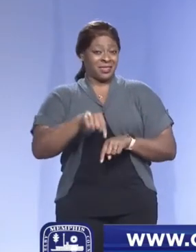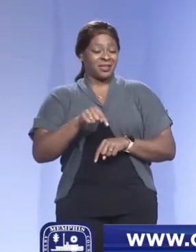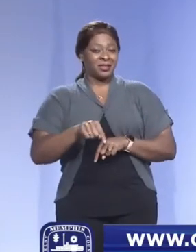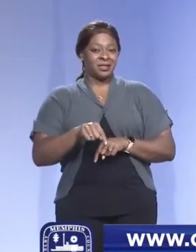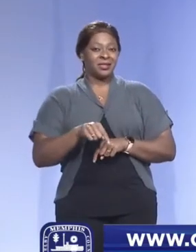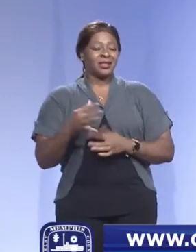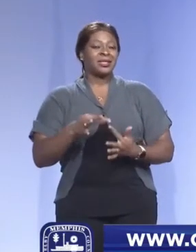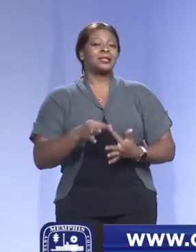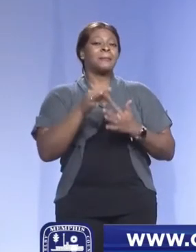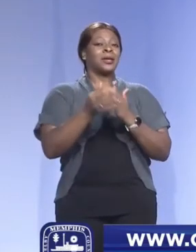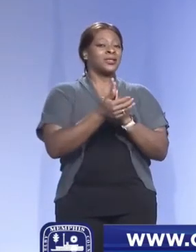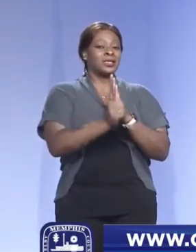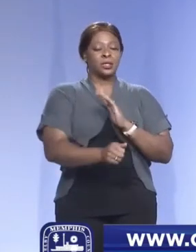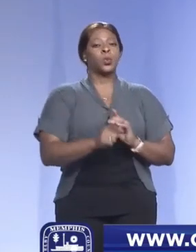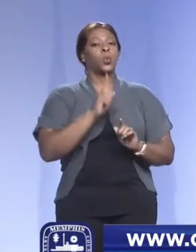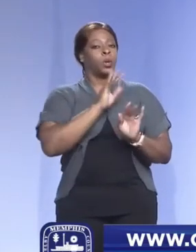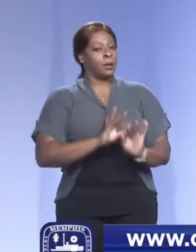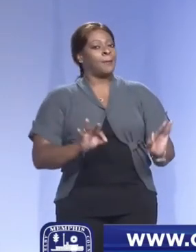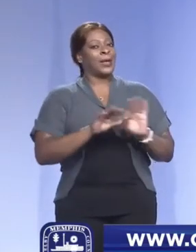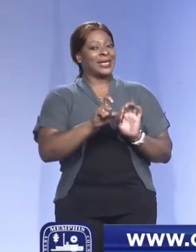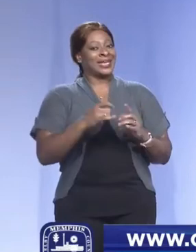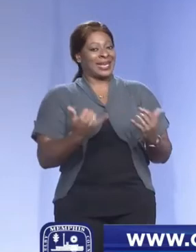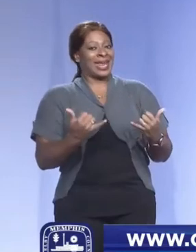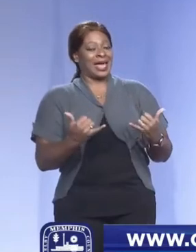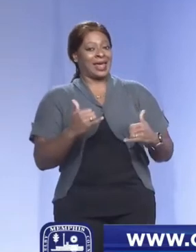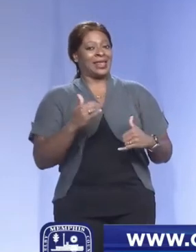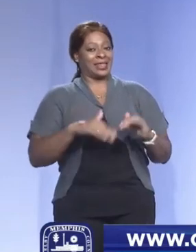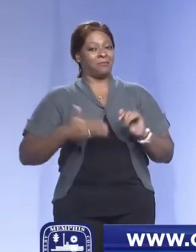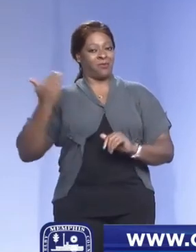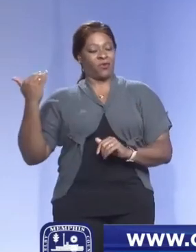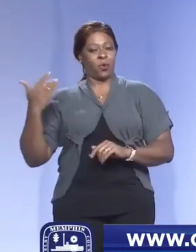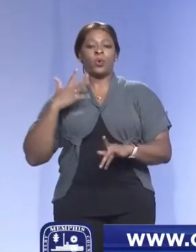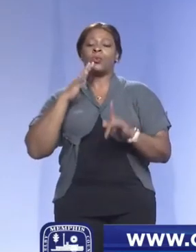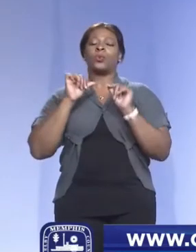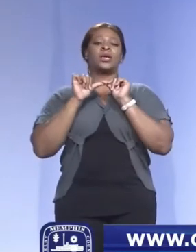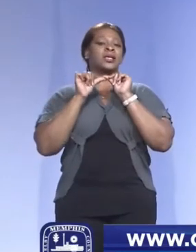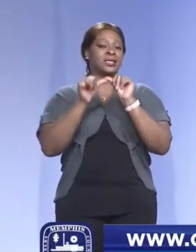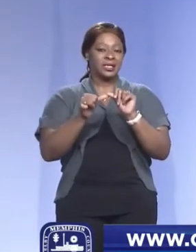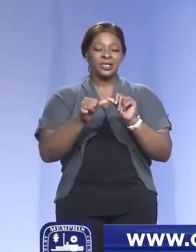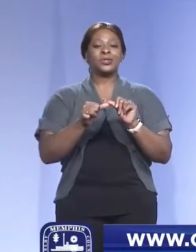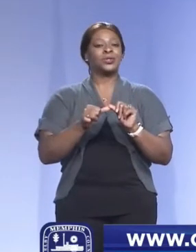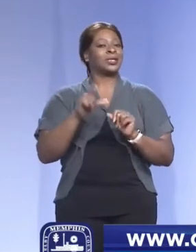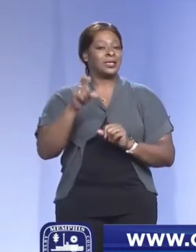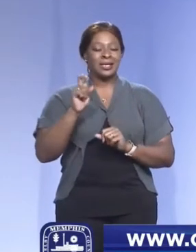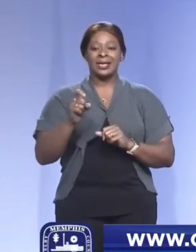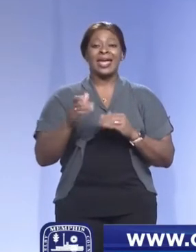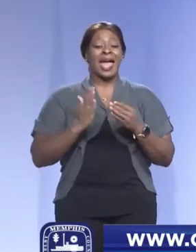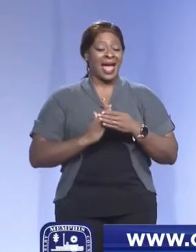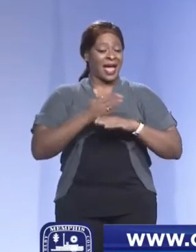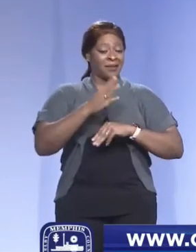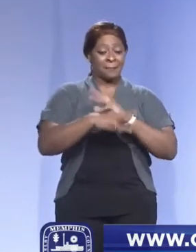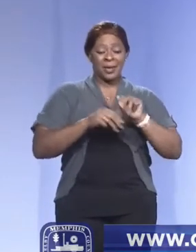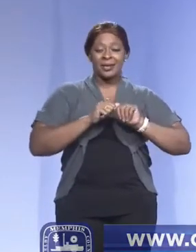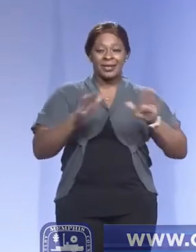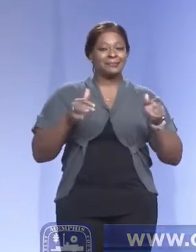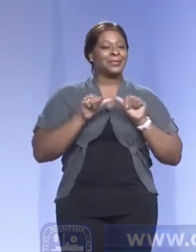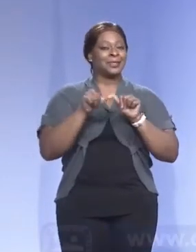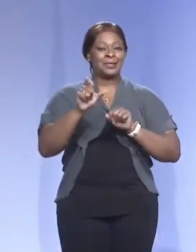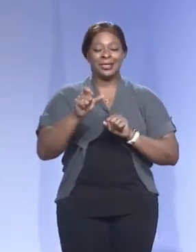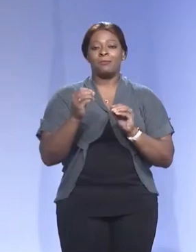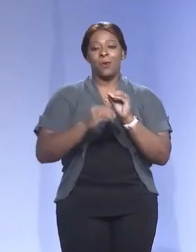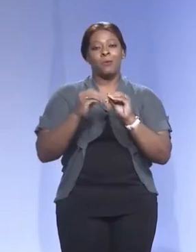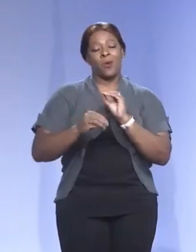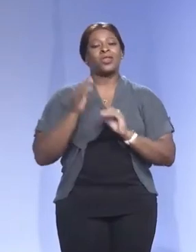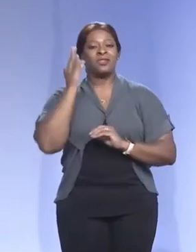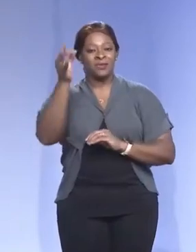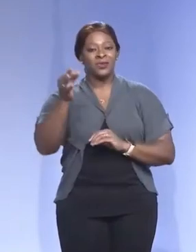their special skills are needed more than ever, and we will continue to be needed even after the pandemic has passed.